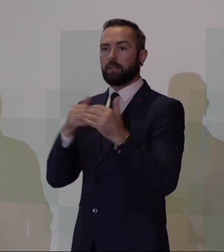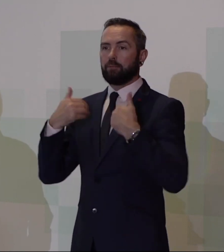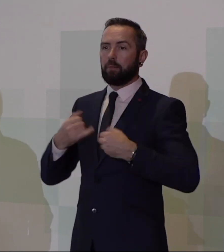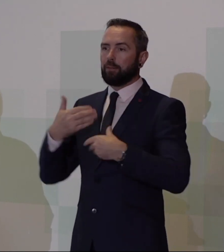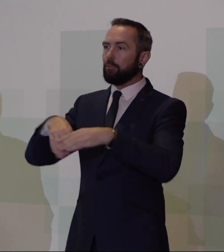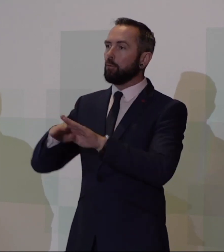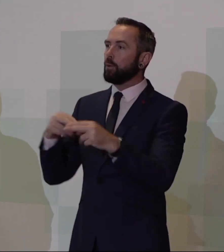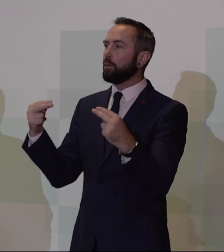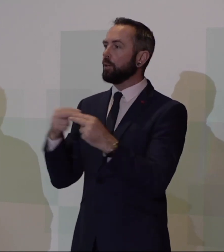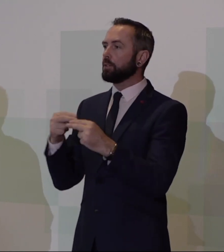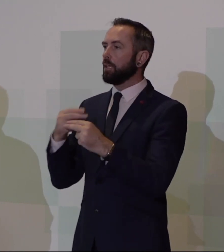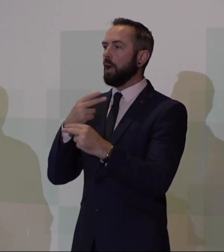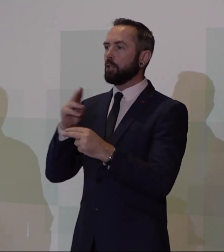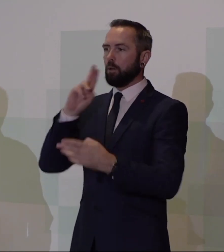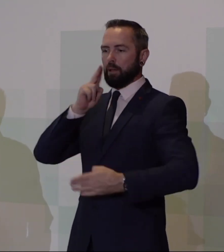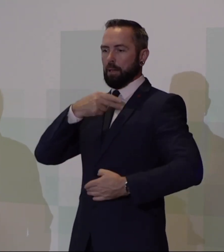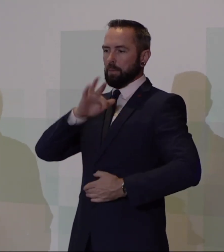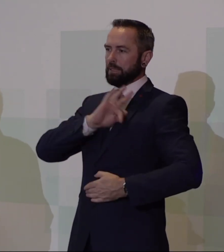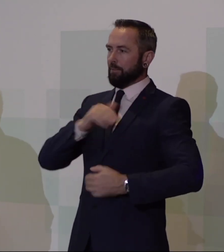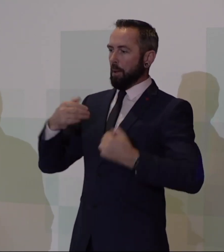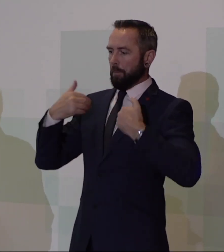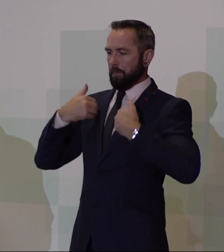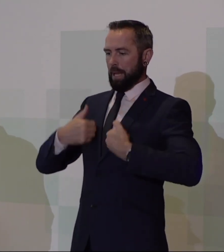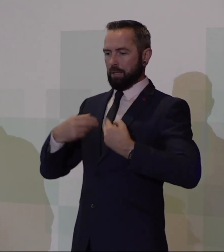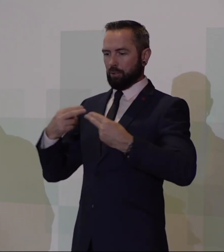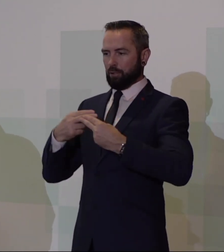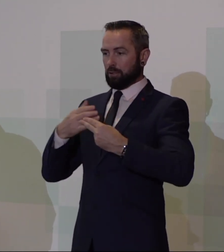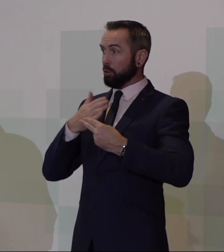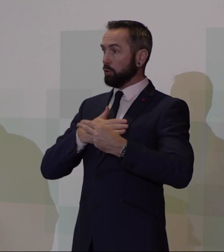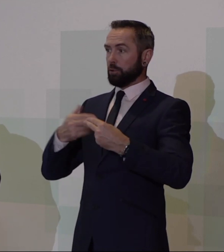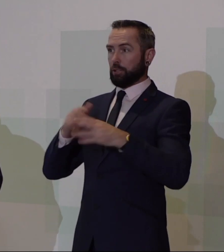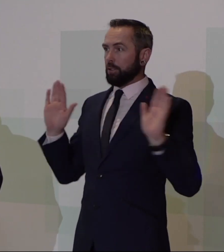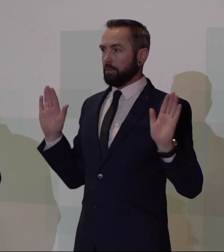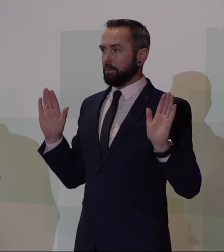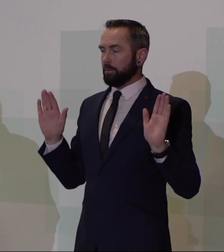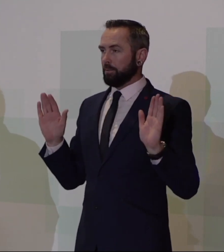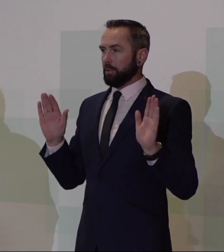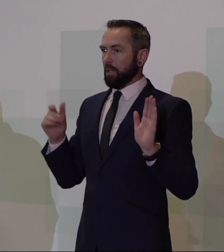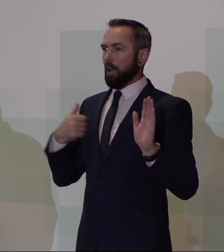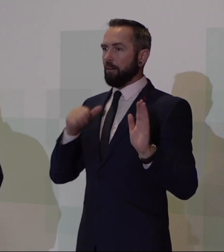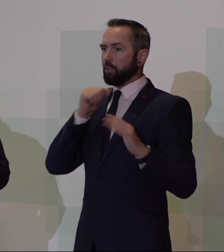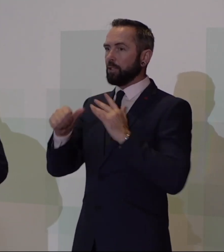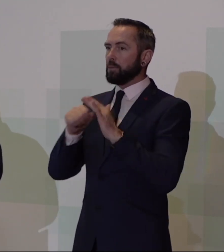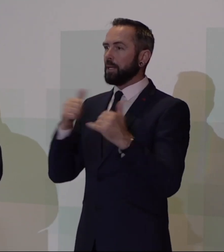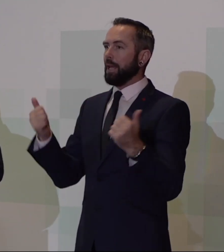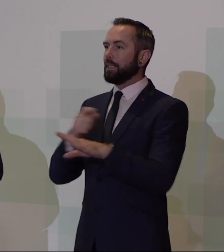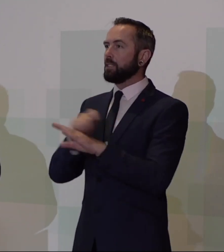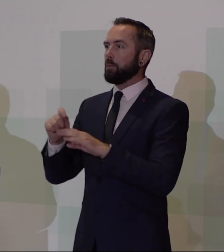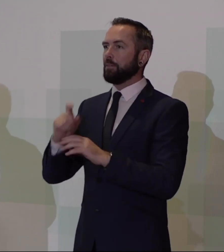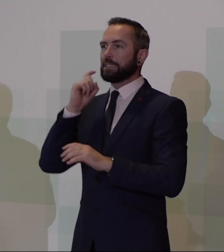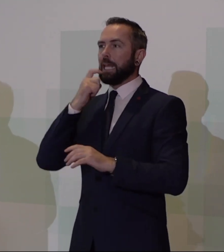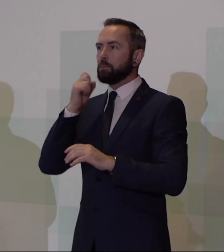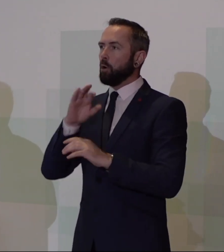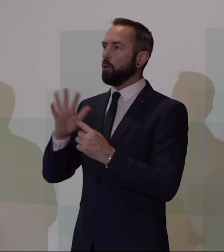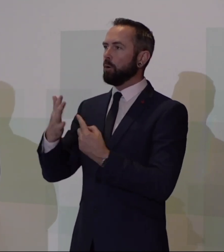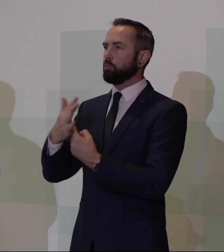is that I don't refer to myself as being a male nurse. I am a nurse. I haven't experienced any sexism or